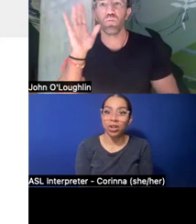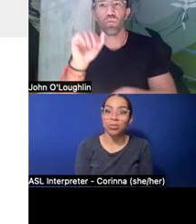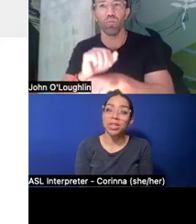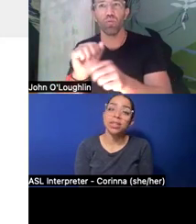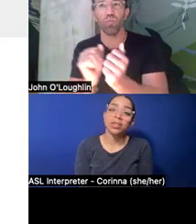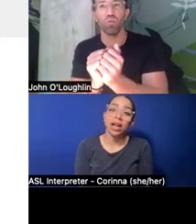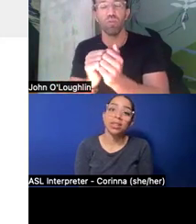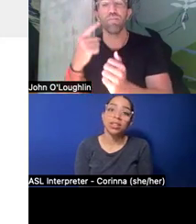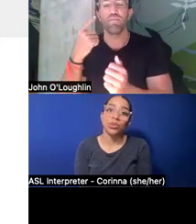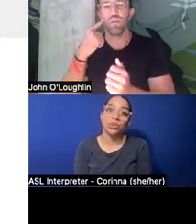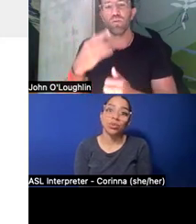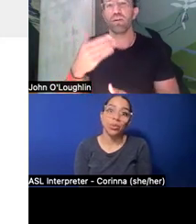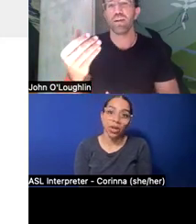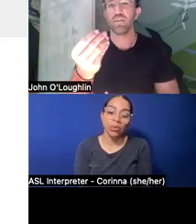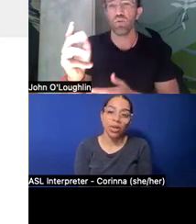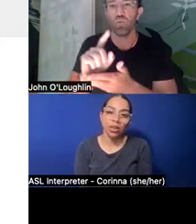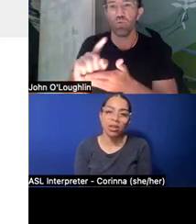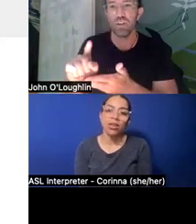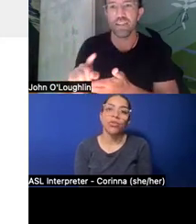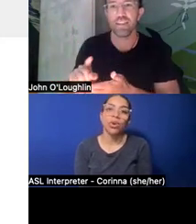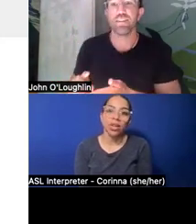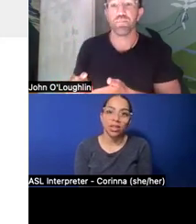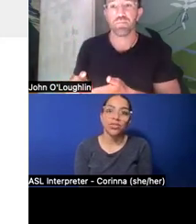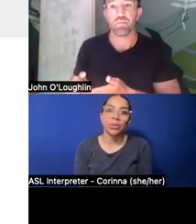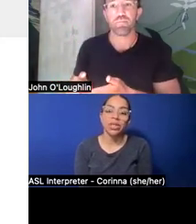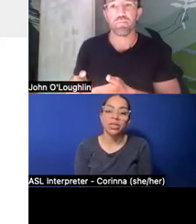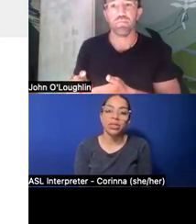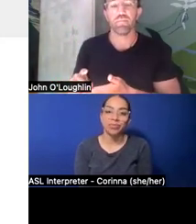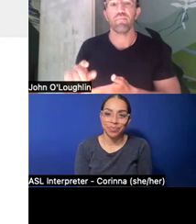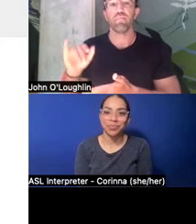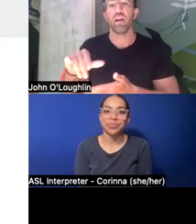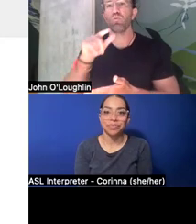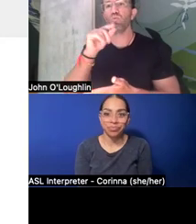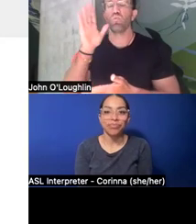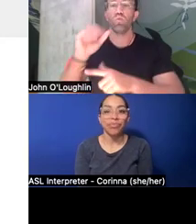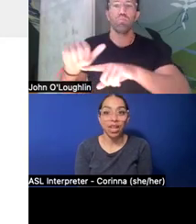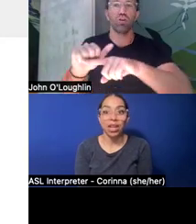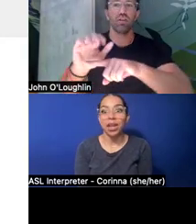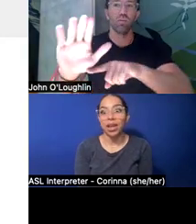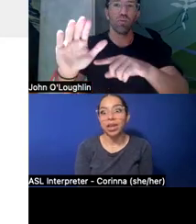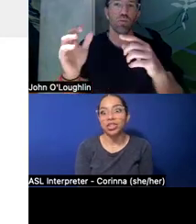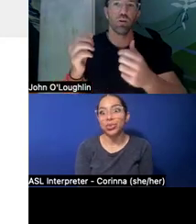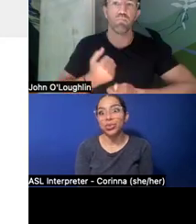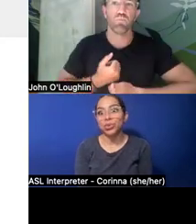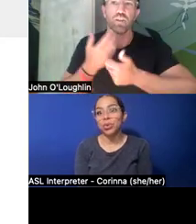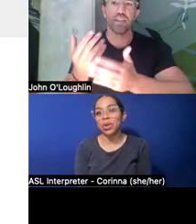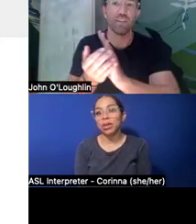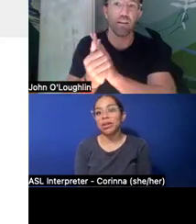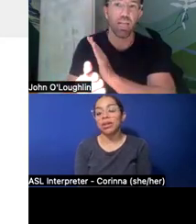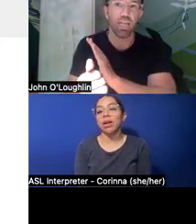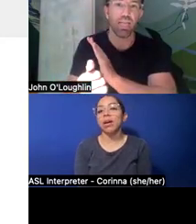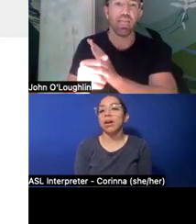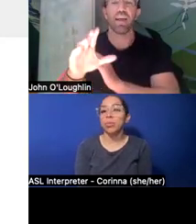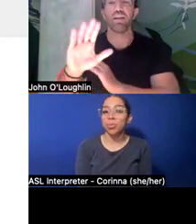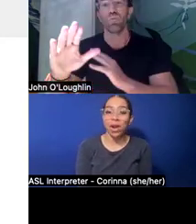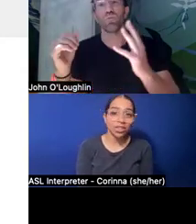Zoom partner because that is who you'll be working with for the next few weeks. And that's who